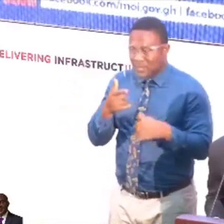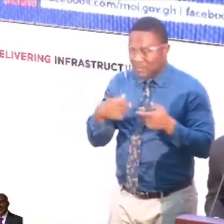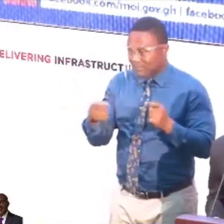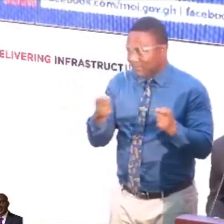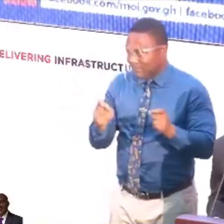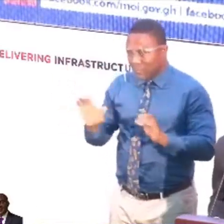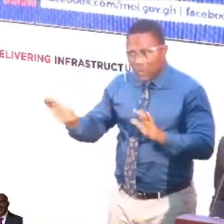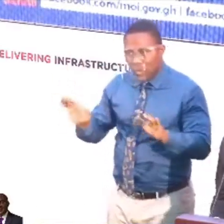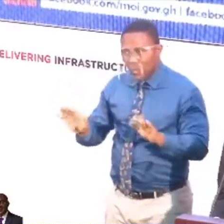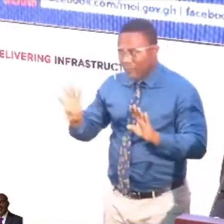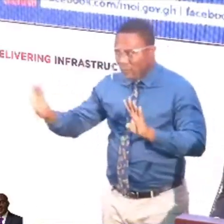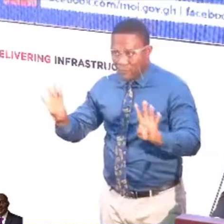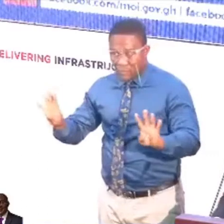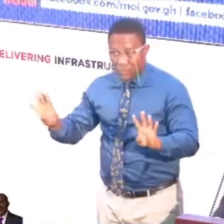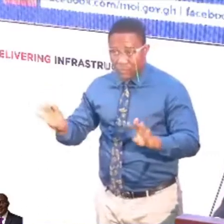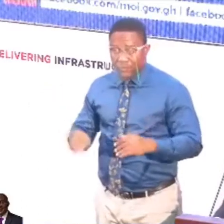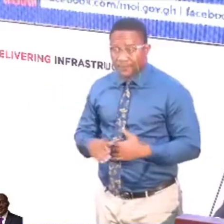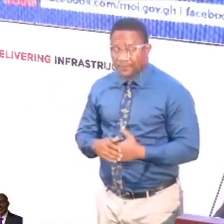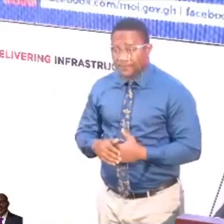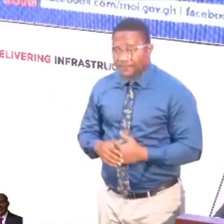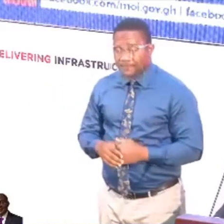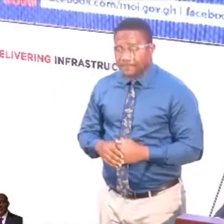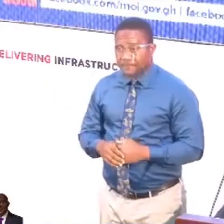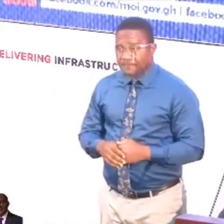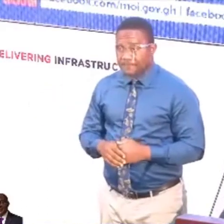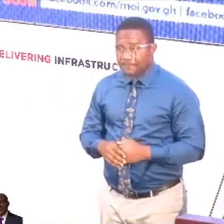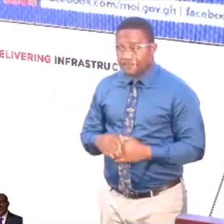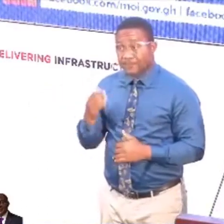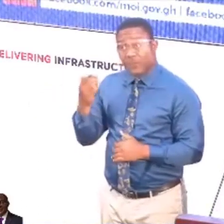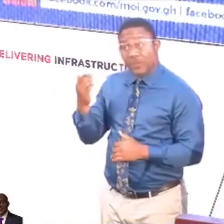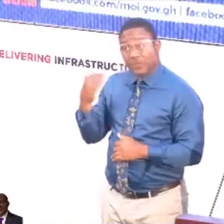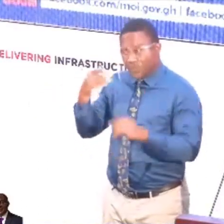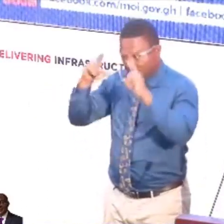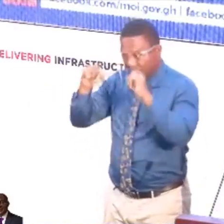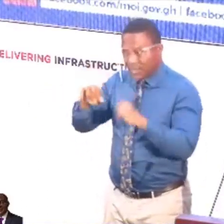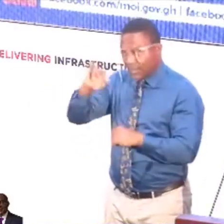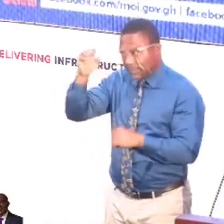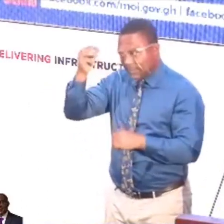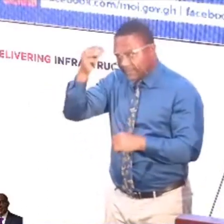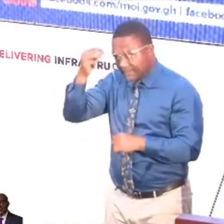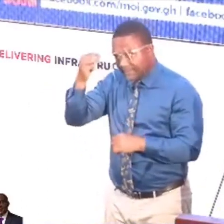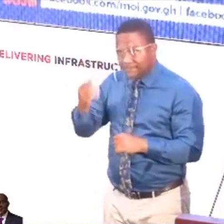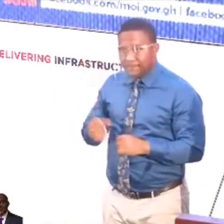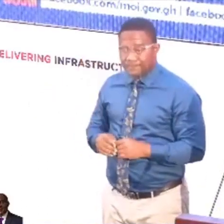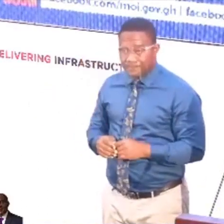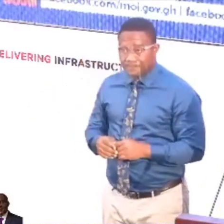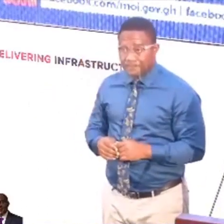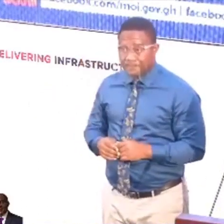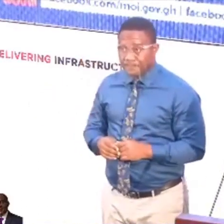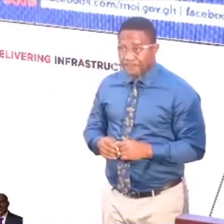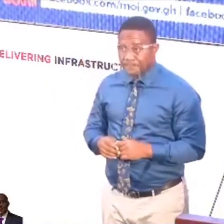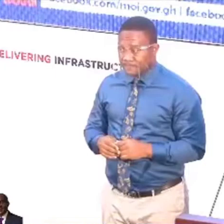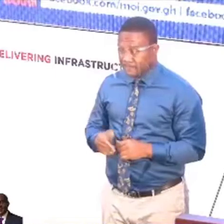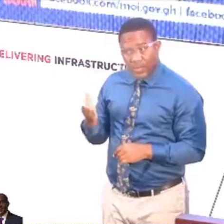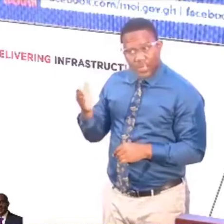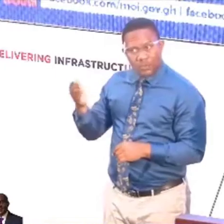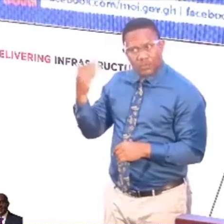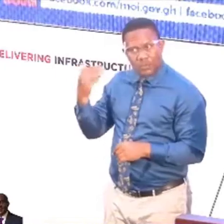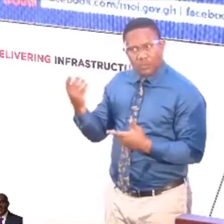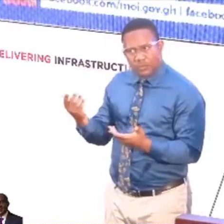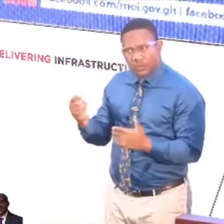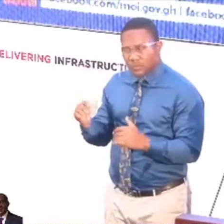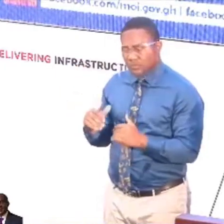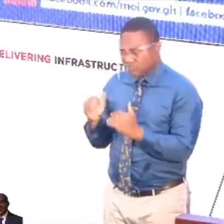years. His Excellency, the former President, Dr. Dramani Mahama, has run the country a little over